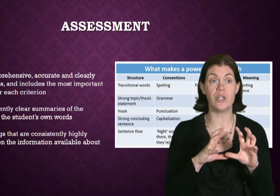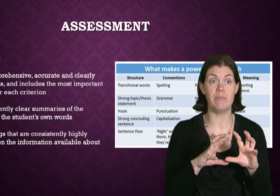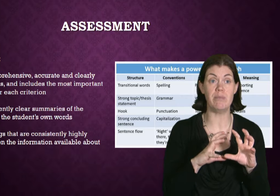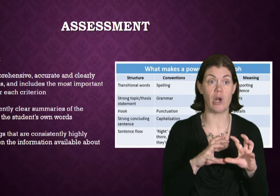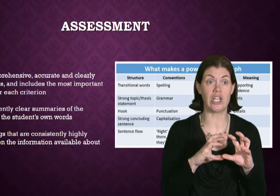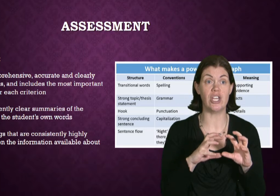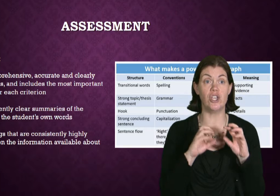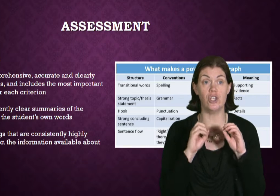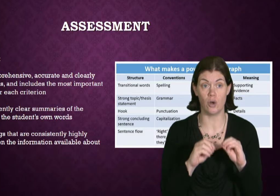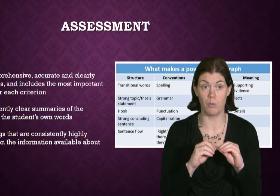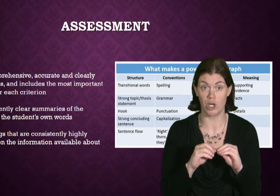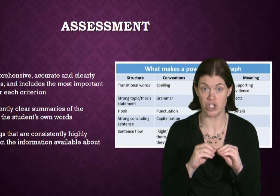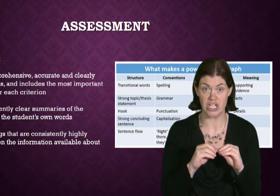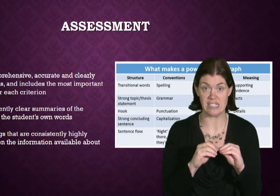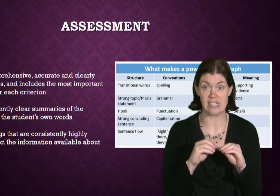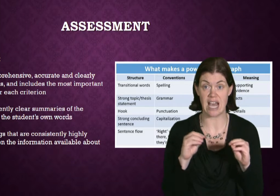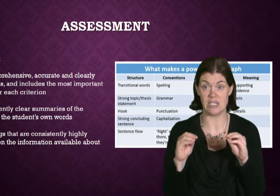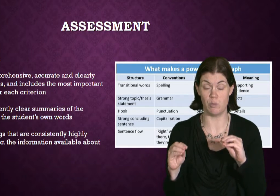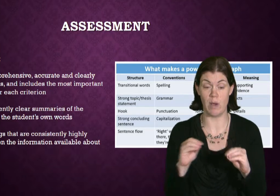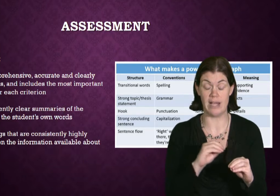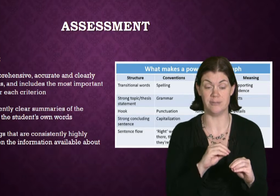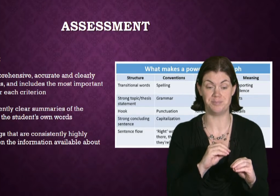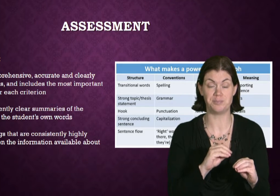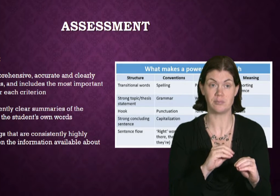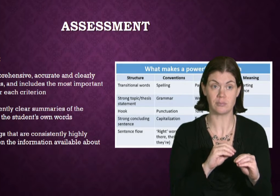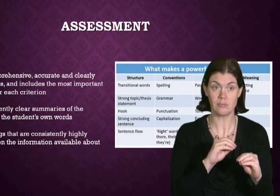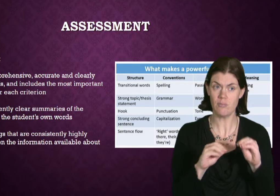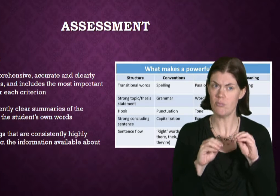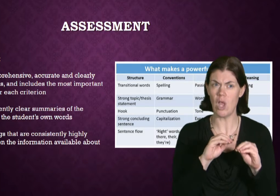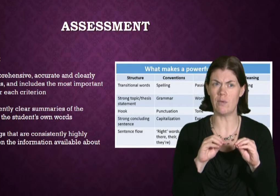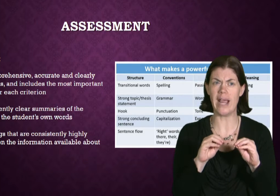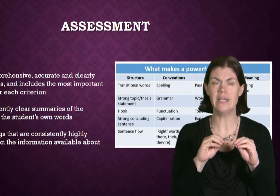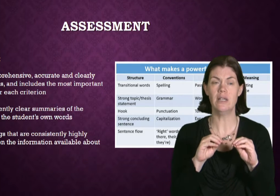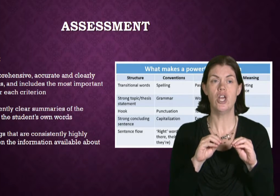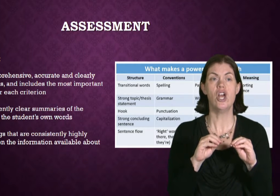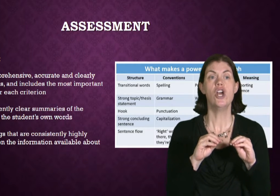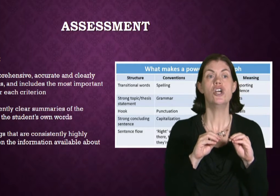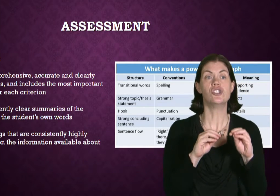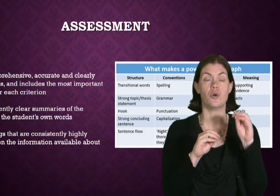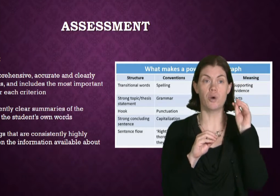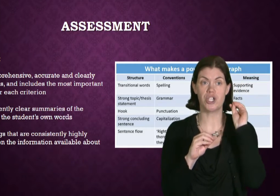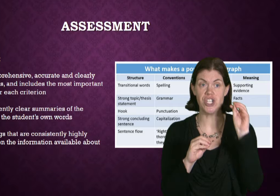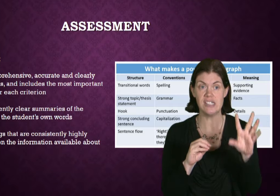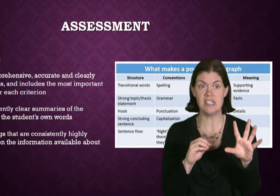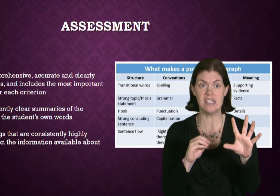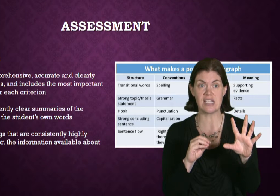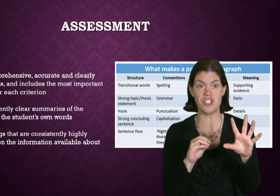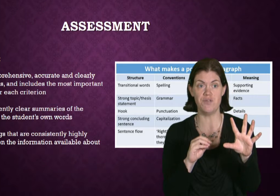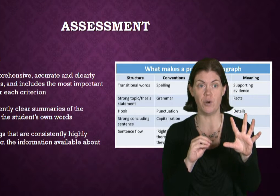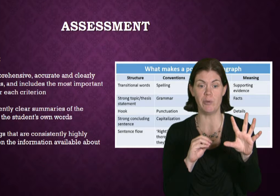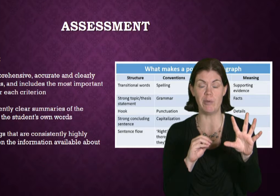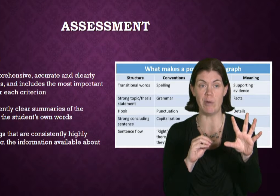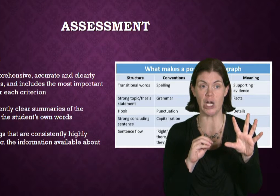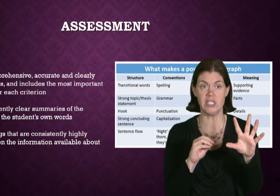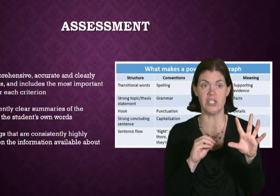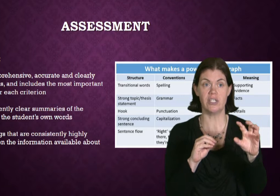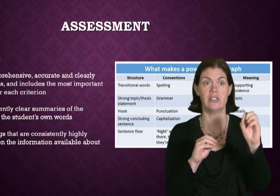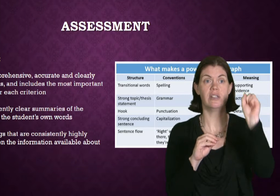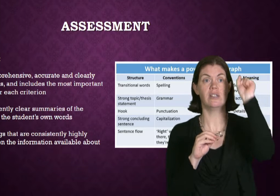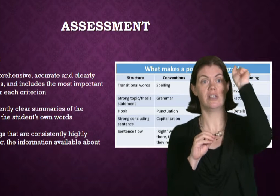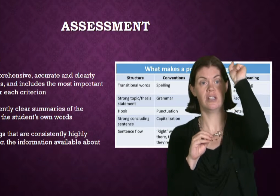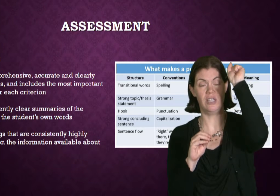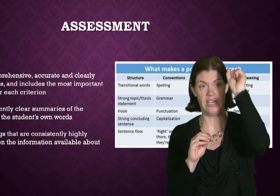also going to be marking your worksheets as well. All right. So worksheets in the discussion form will be